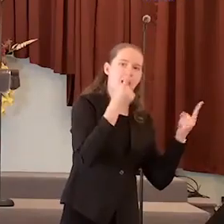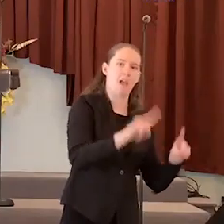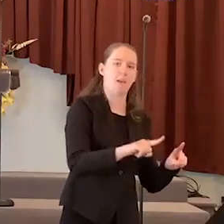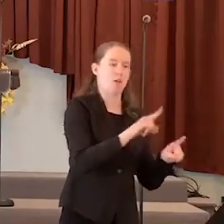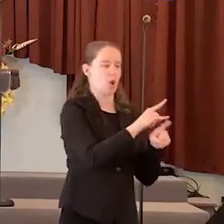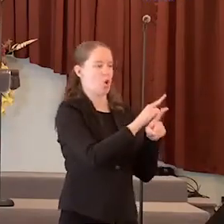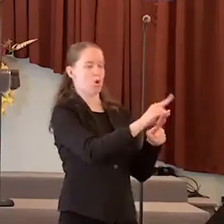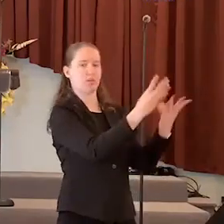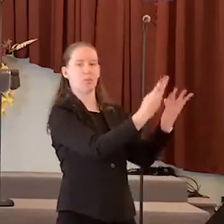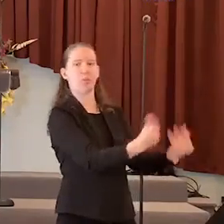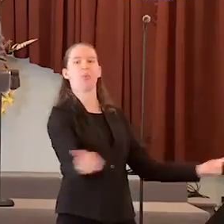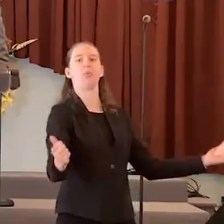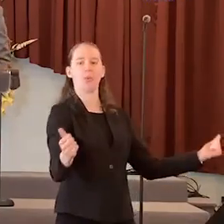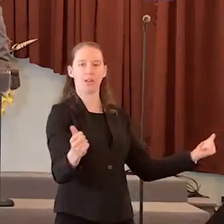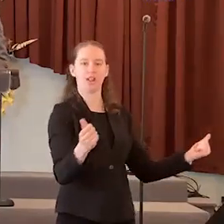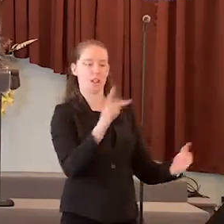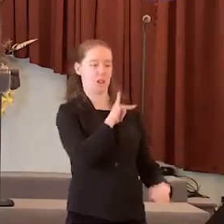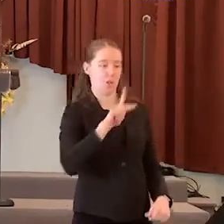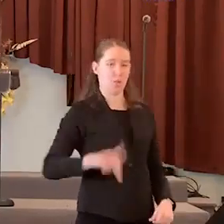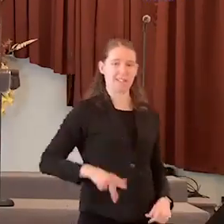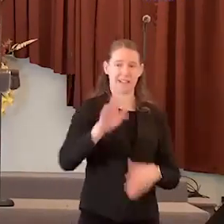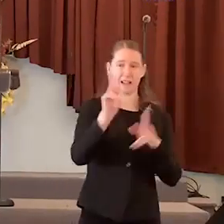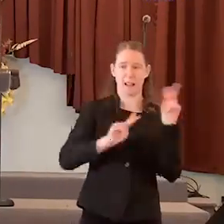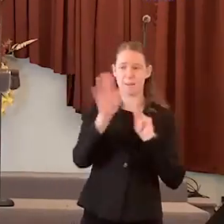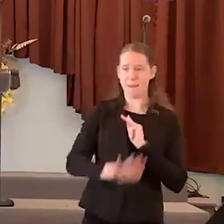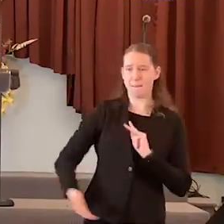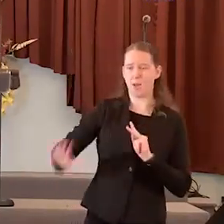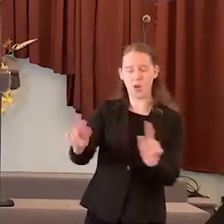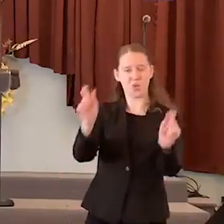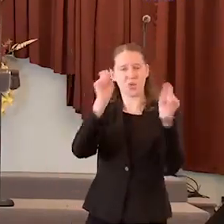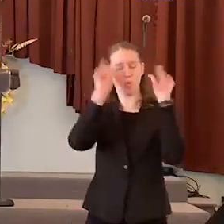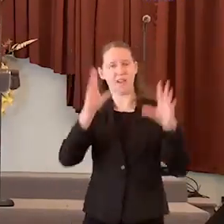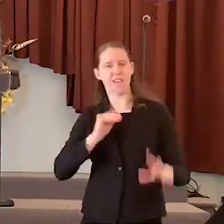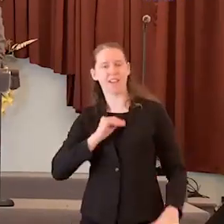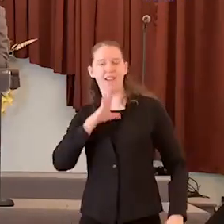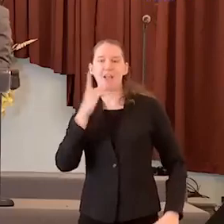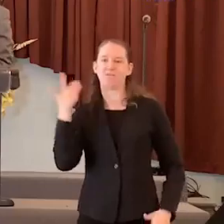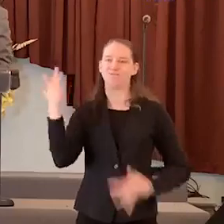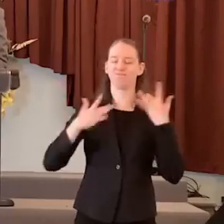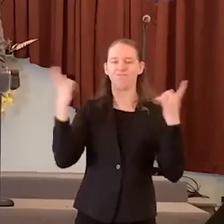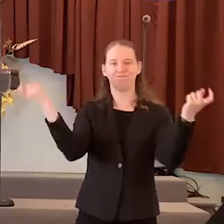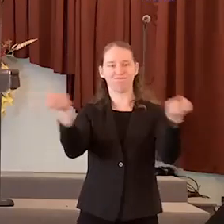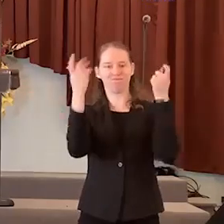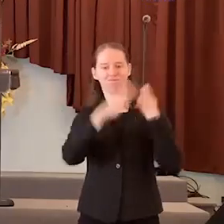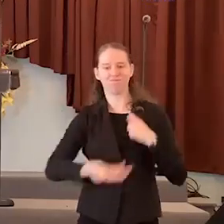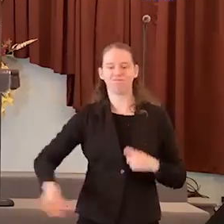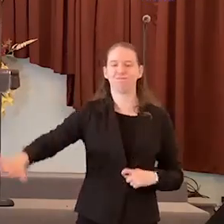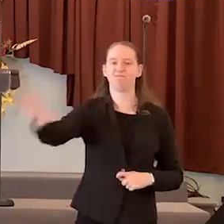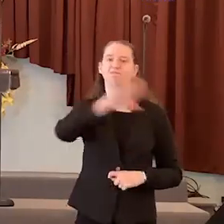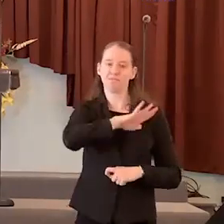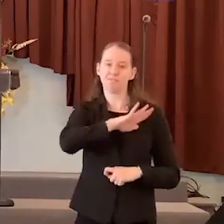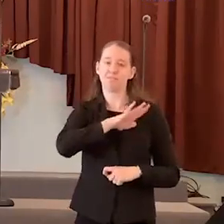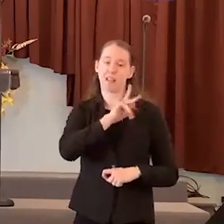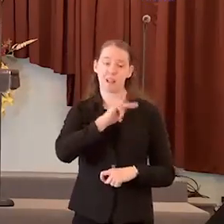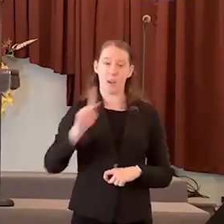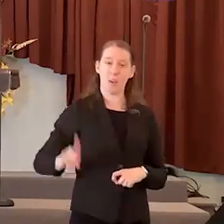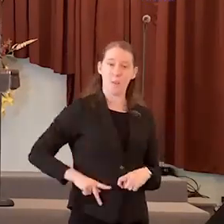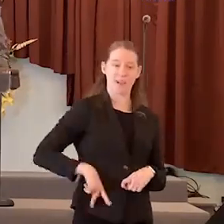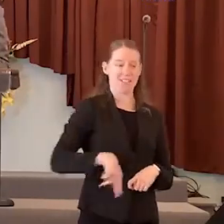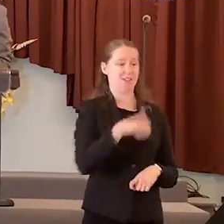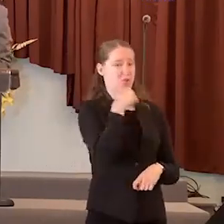was lifted. The princess and all the people awoke, and joy and celebration filled the entire kingdom. And the prince and